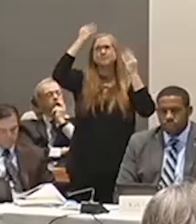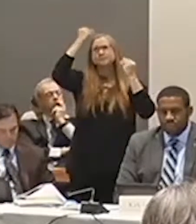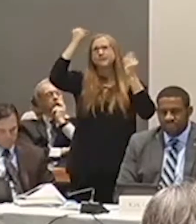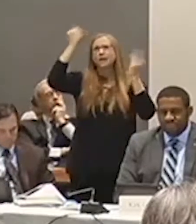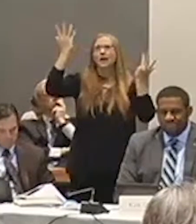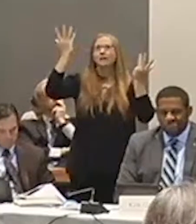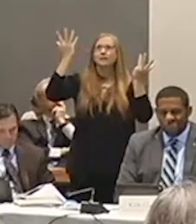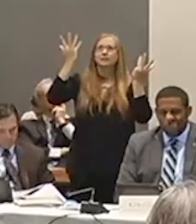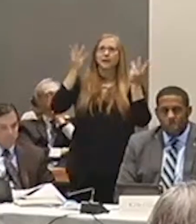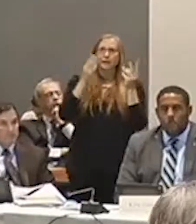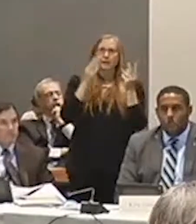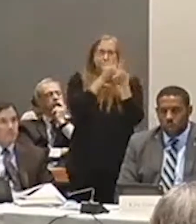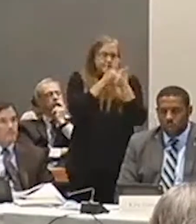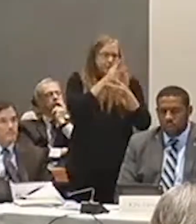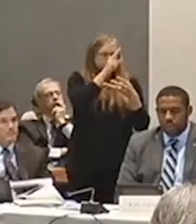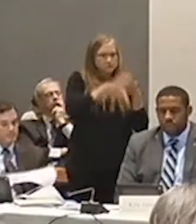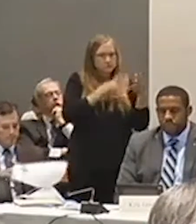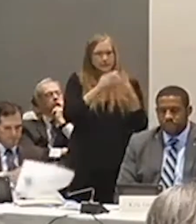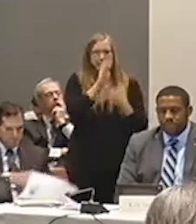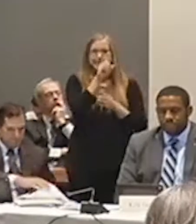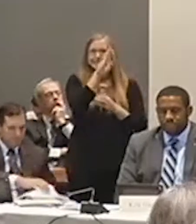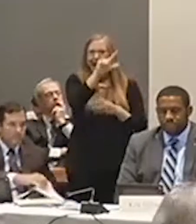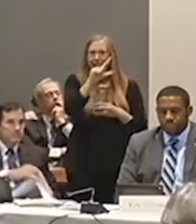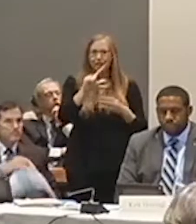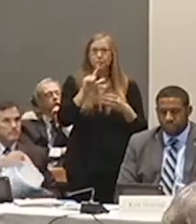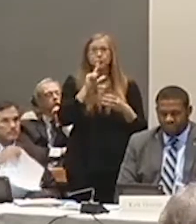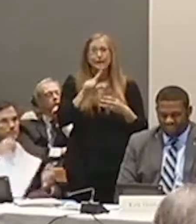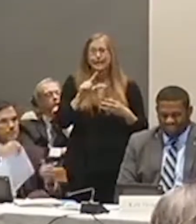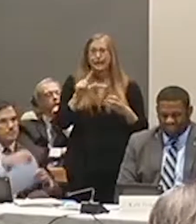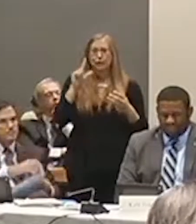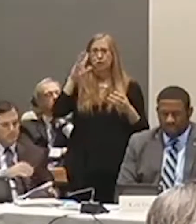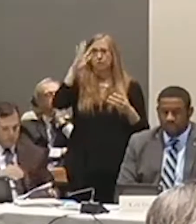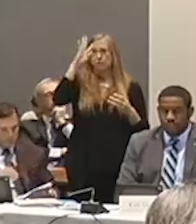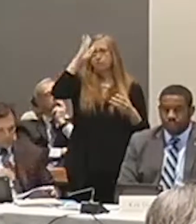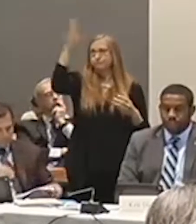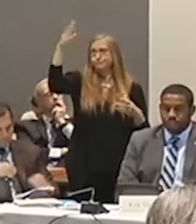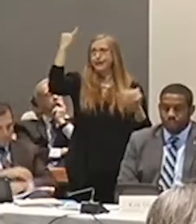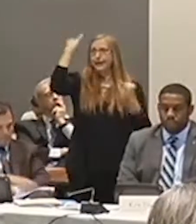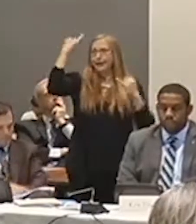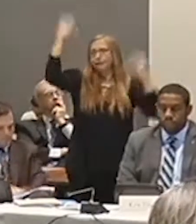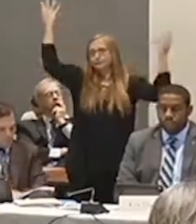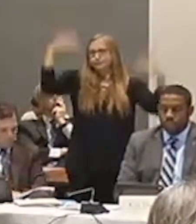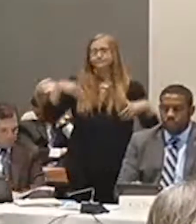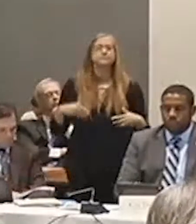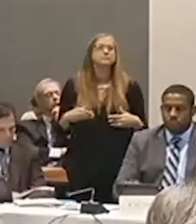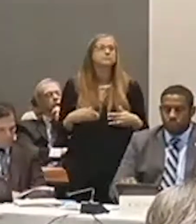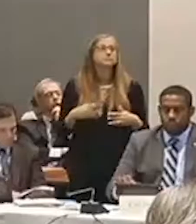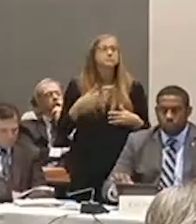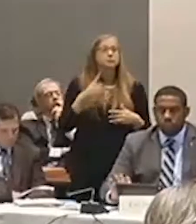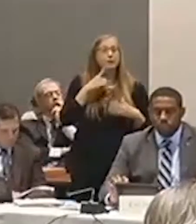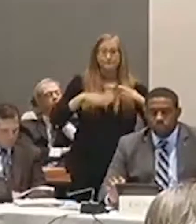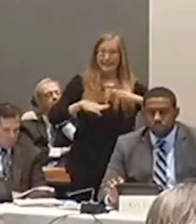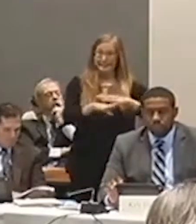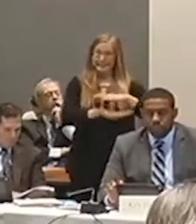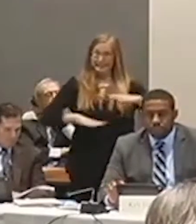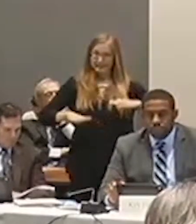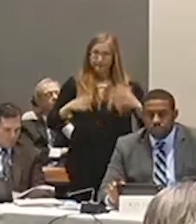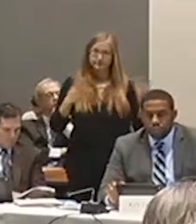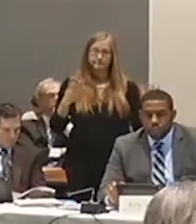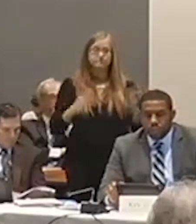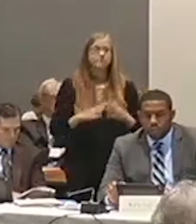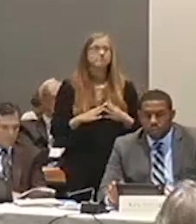with a spreadsheet this is really preliminary off the top of my head stuff. But as a basic thing, let's